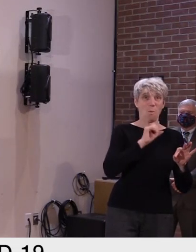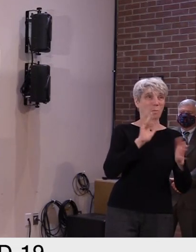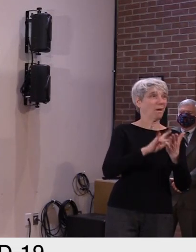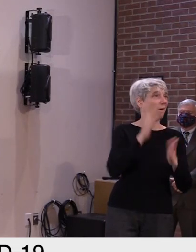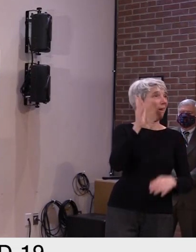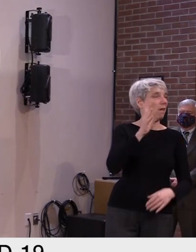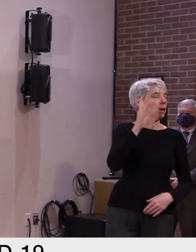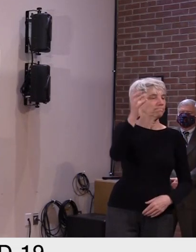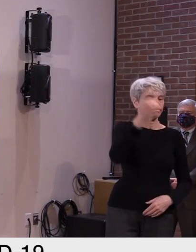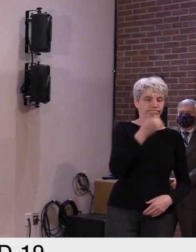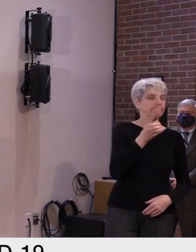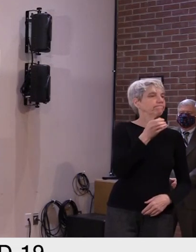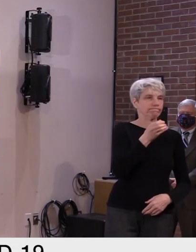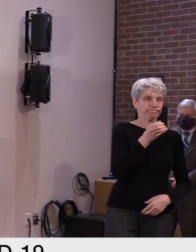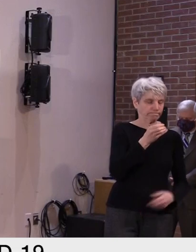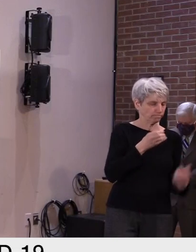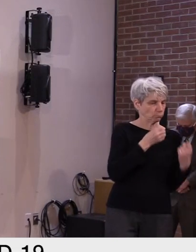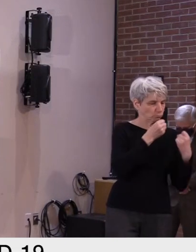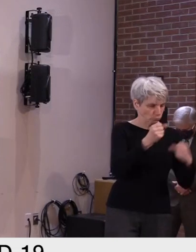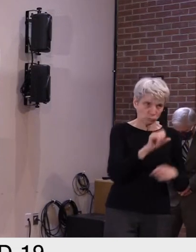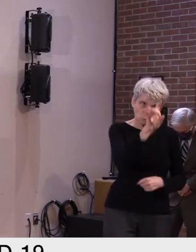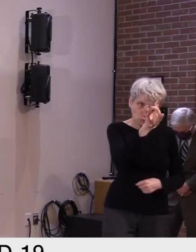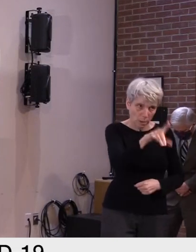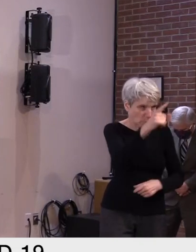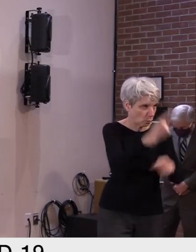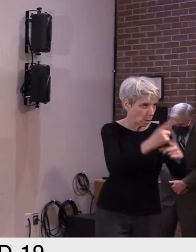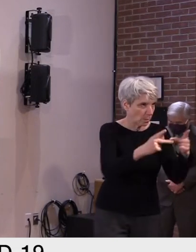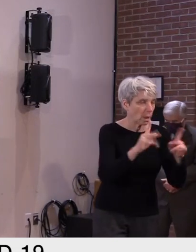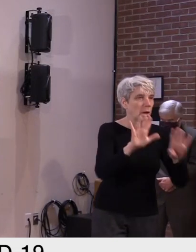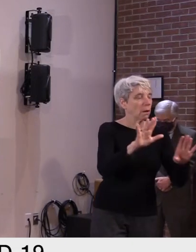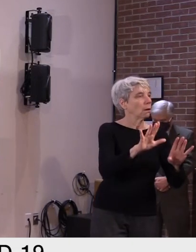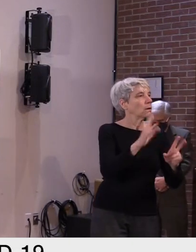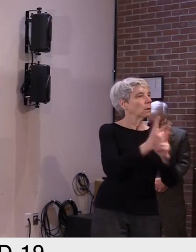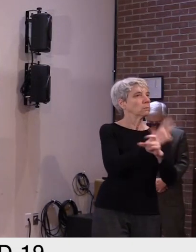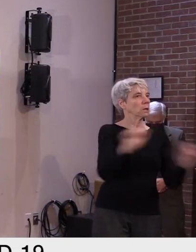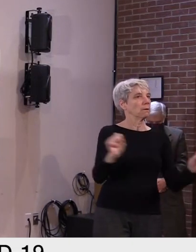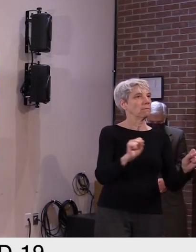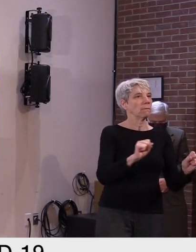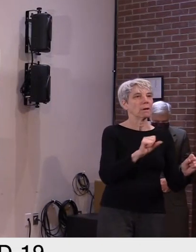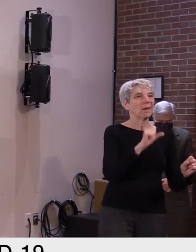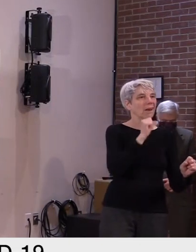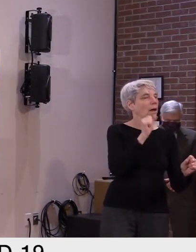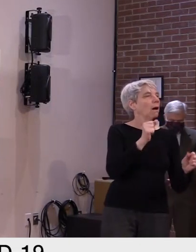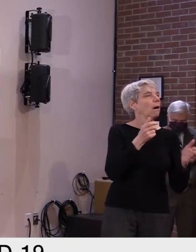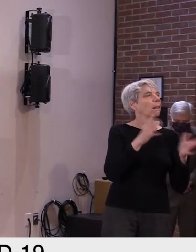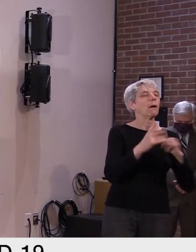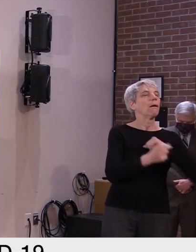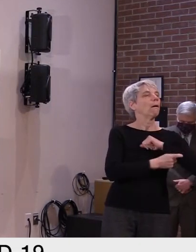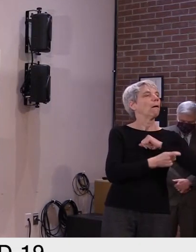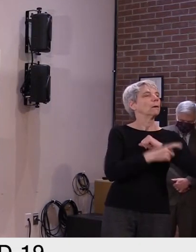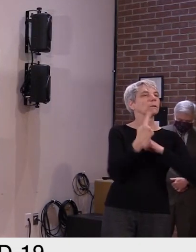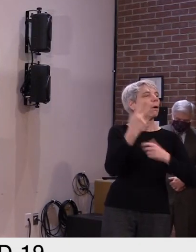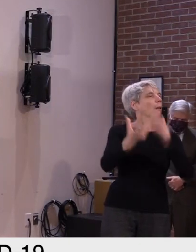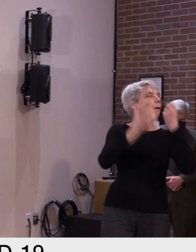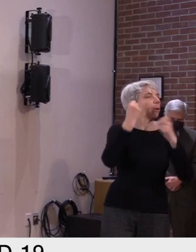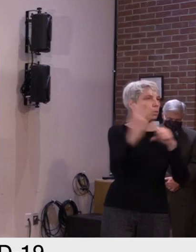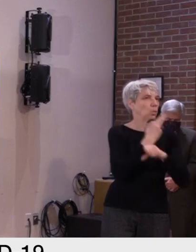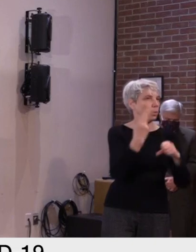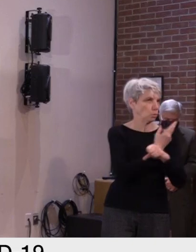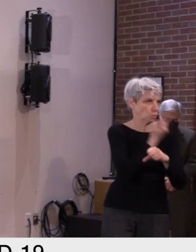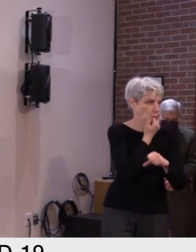part to keep anyone from ever using them. So this coming weekend, grab your unused